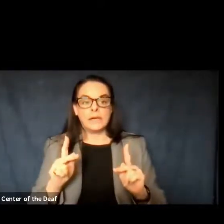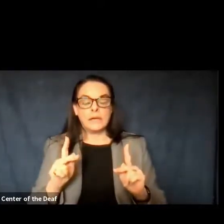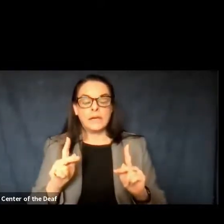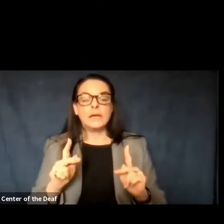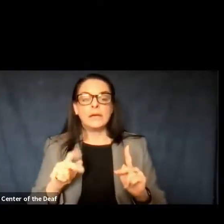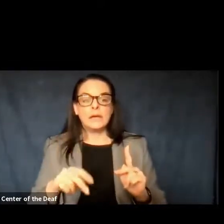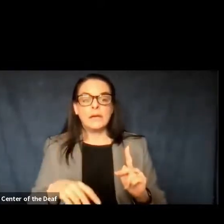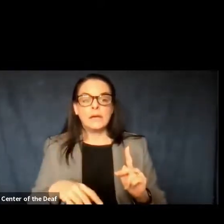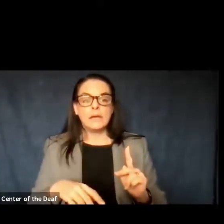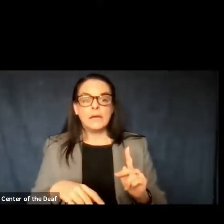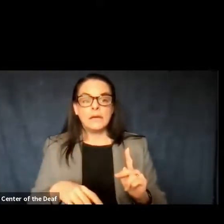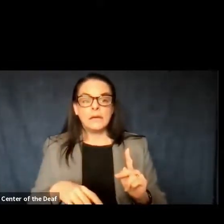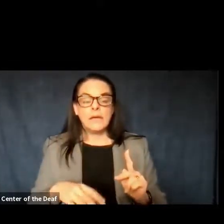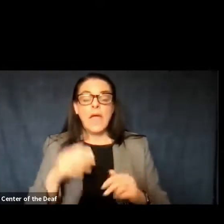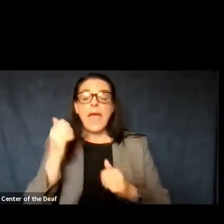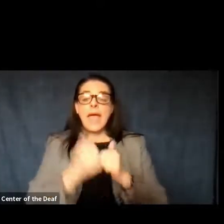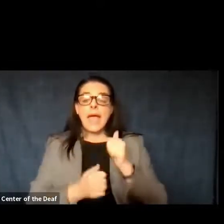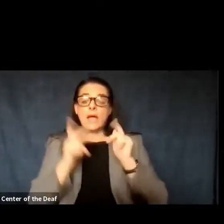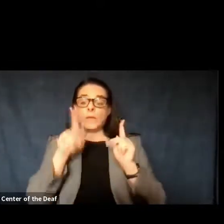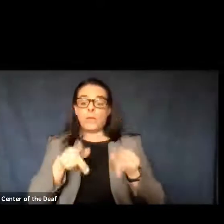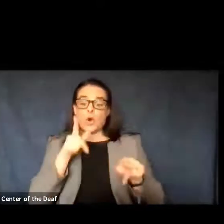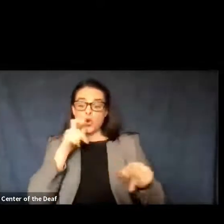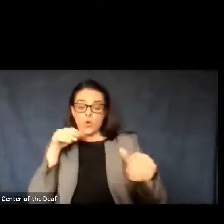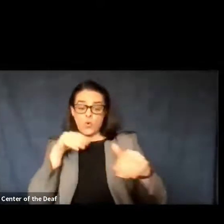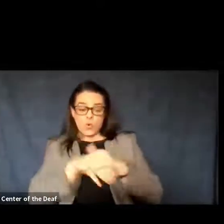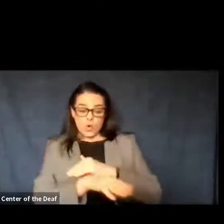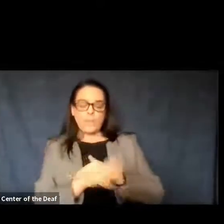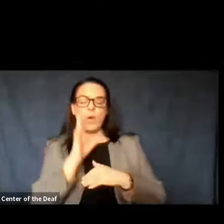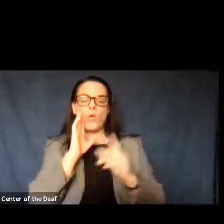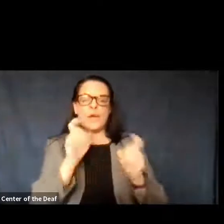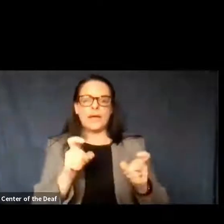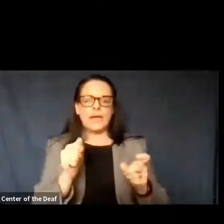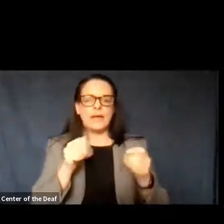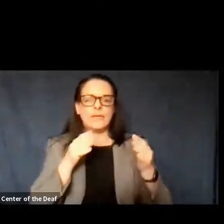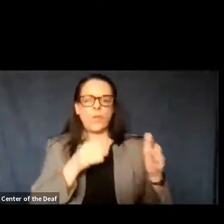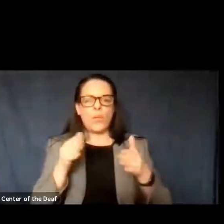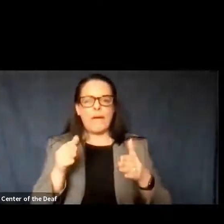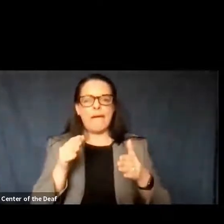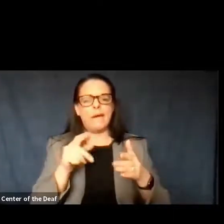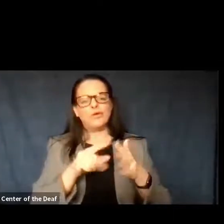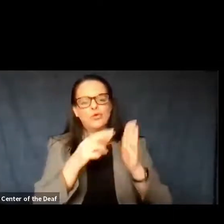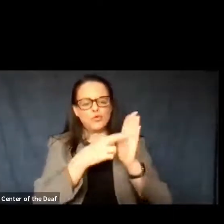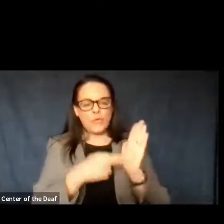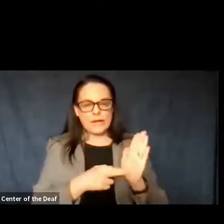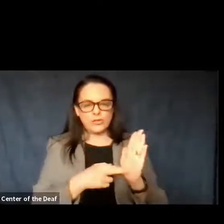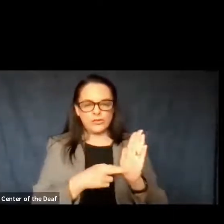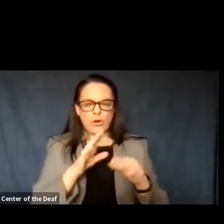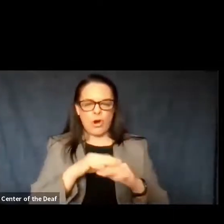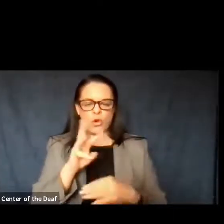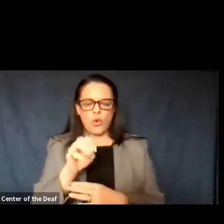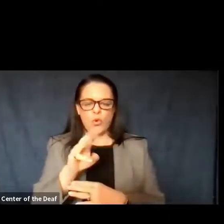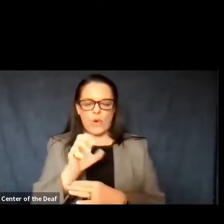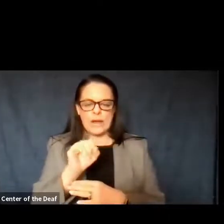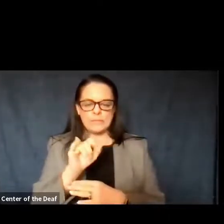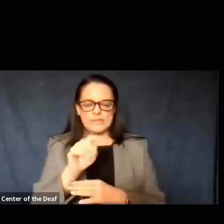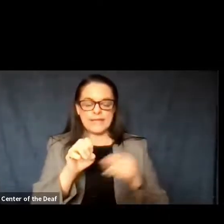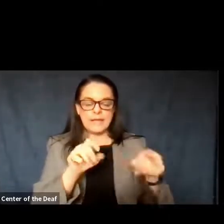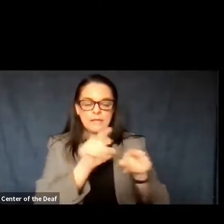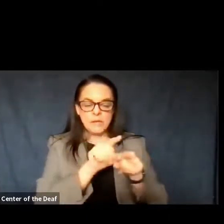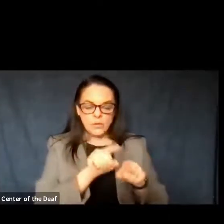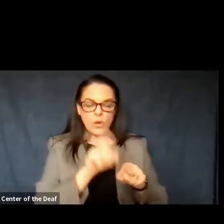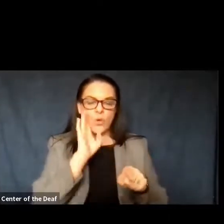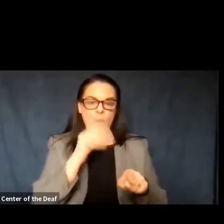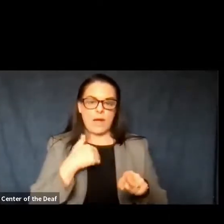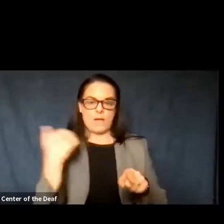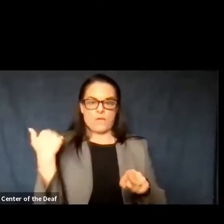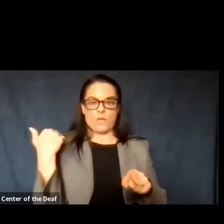come in a way to register on a site that's called vSafe. It also has a reminder system. You go in and use it.